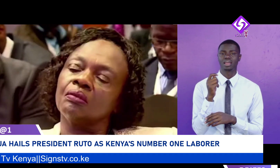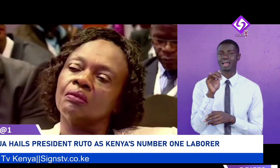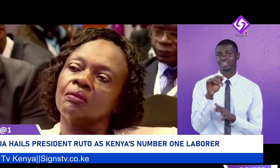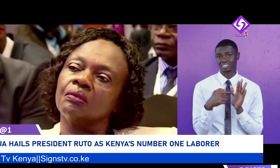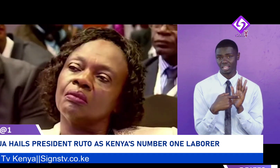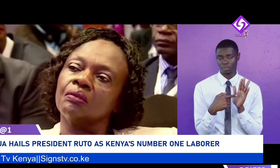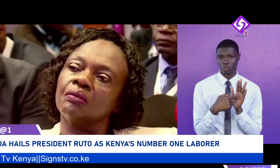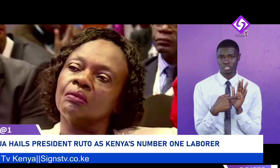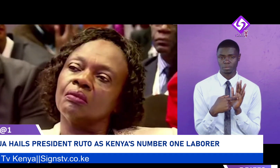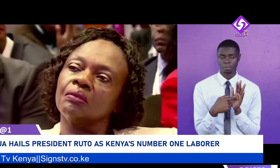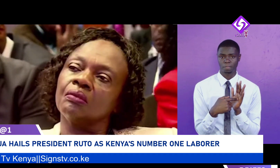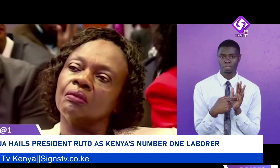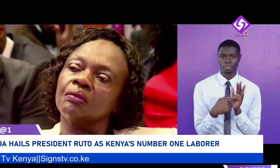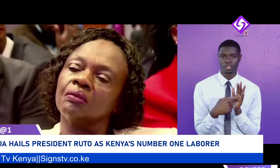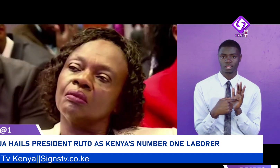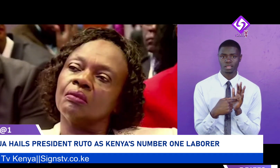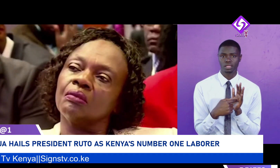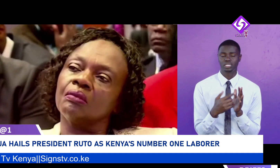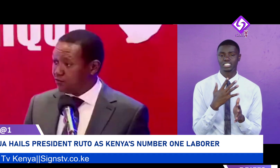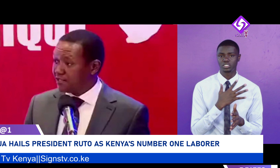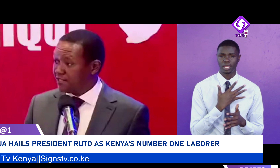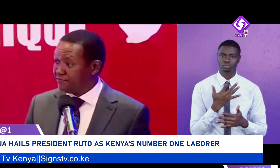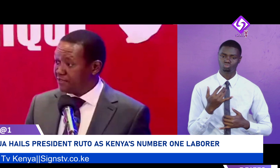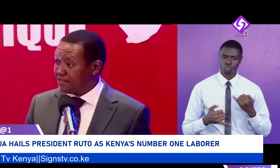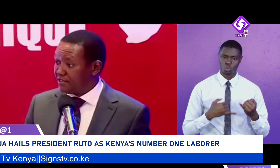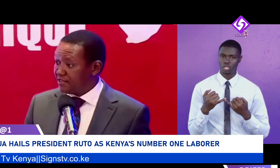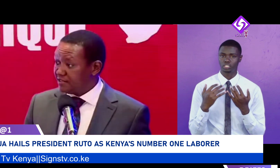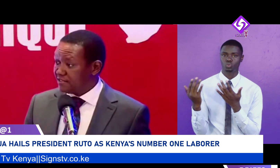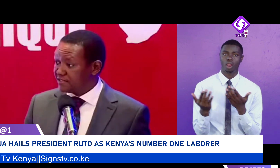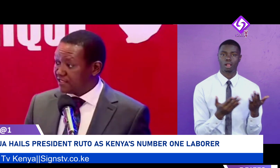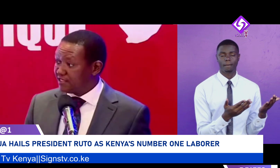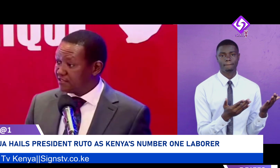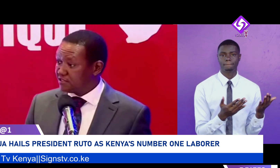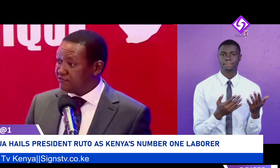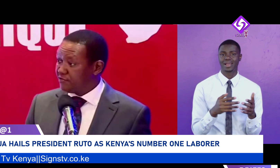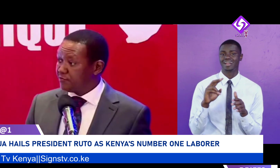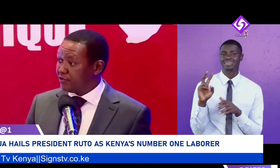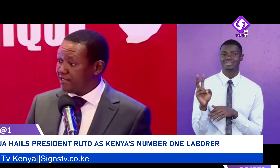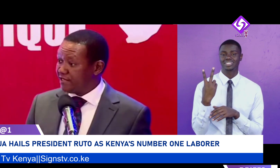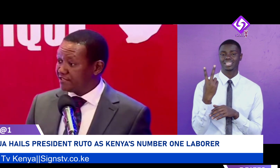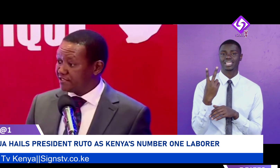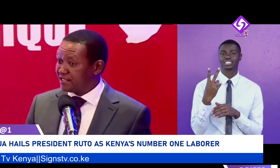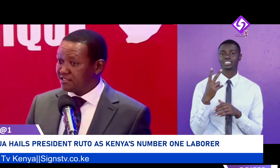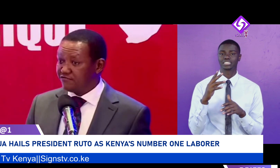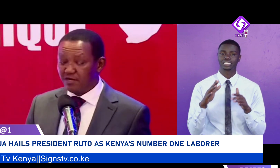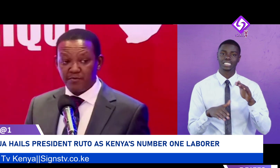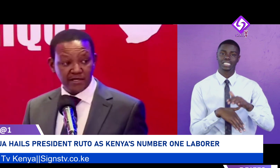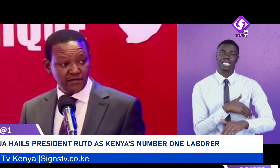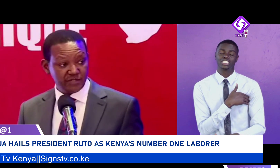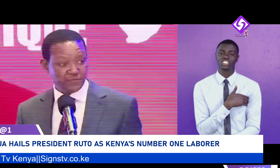that it is my pleasure to welcome the second chief employer and the second chief laborer of the Republic